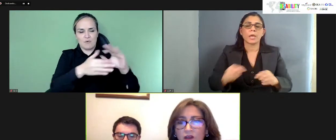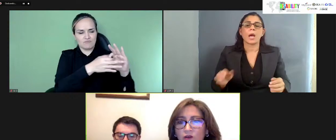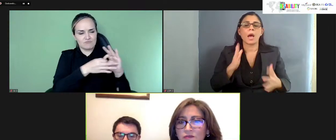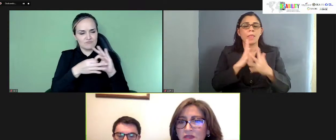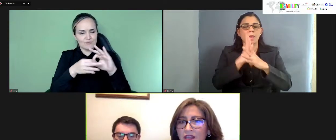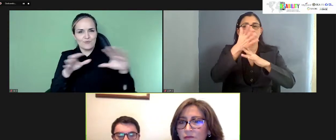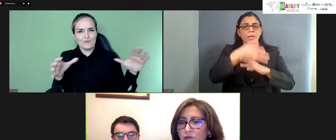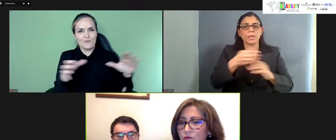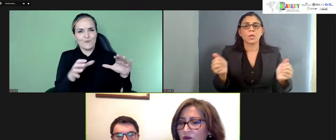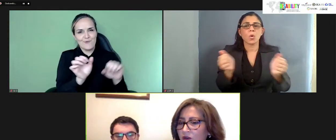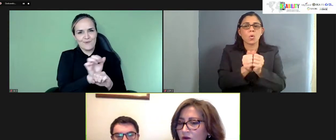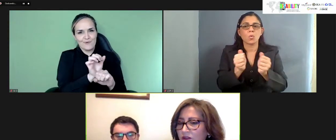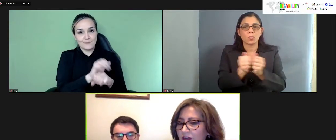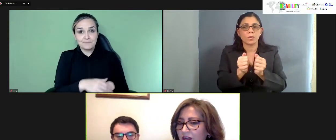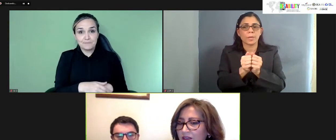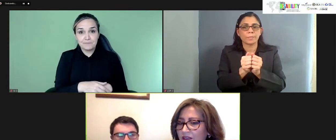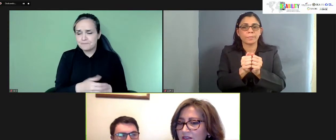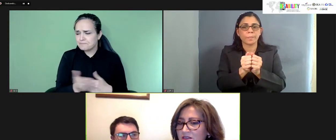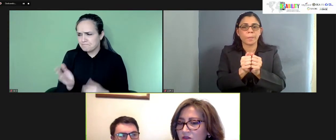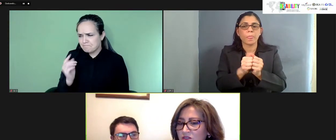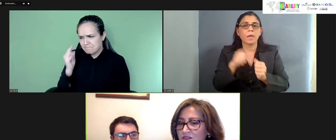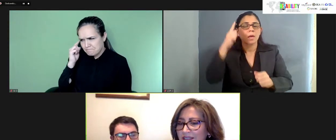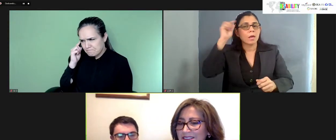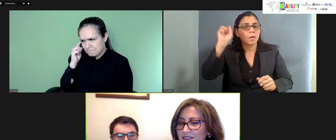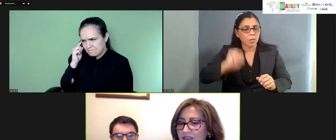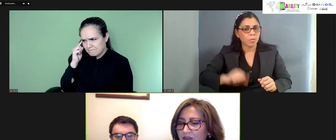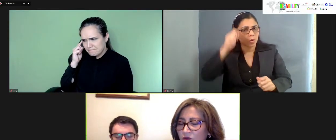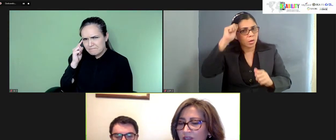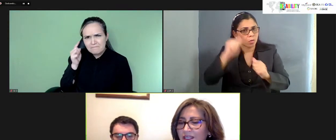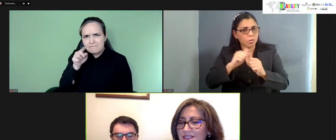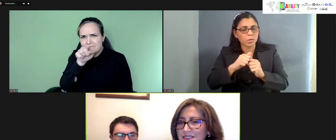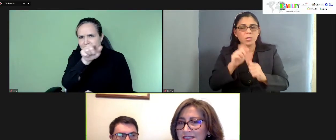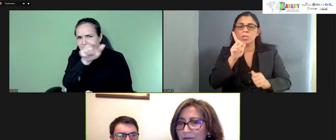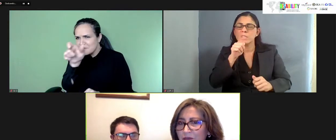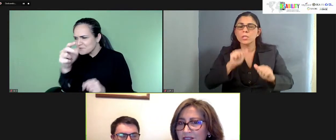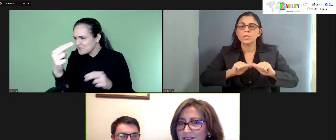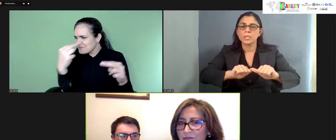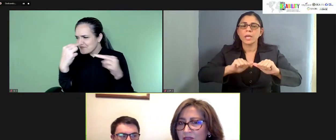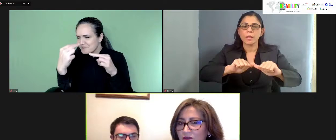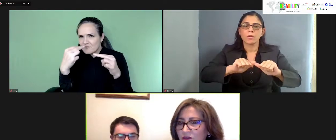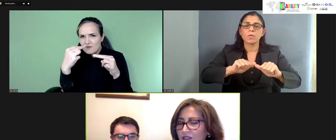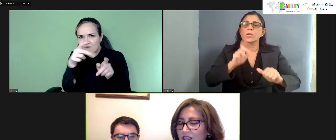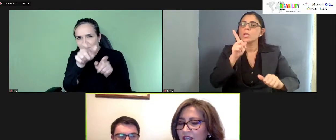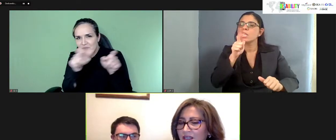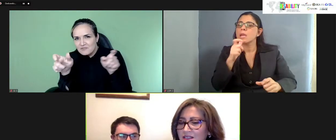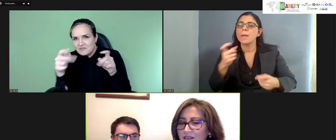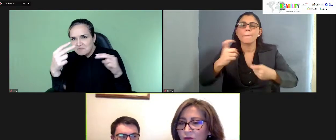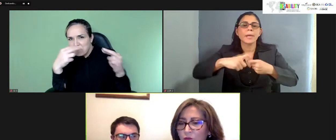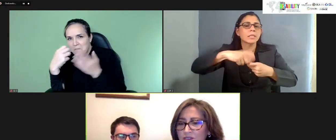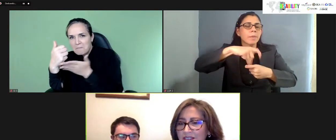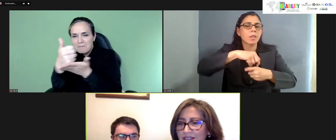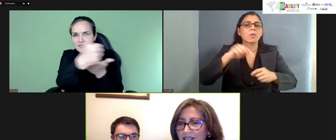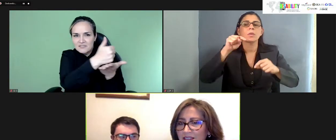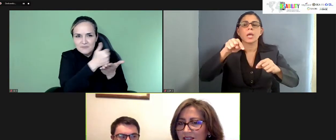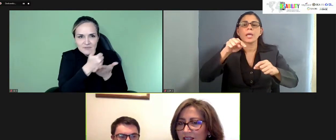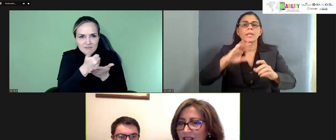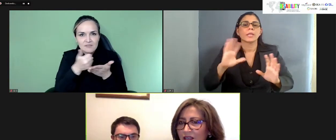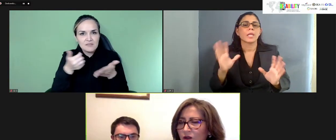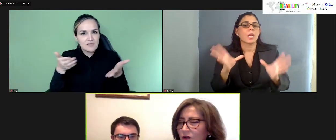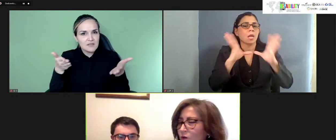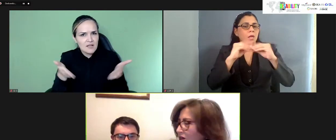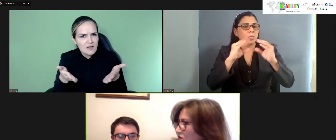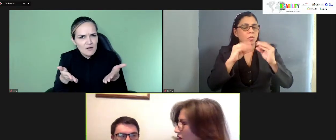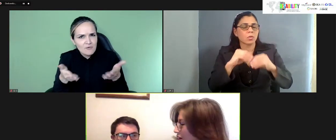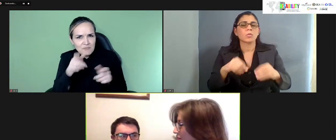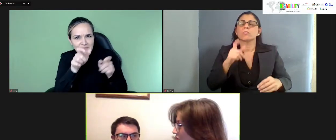disabilities through could join the actions jose miguel can we remind those people who are following us those participating in